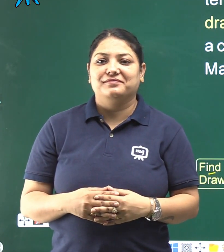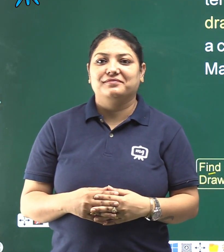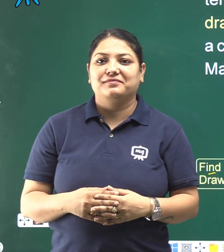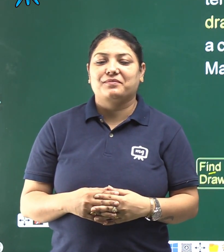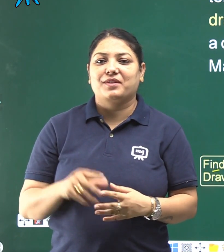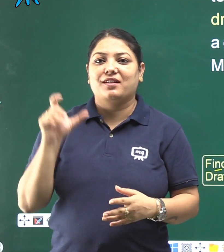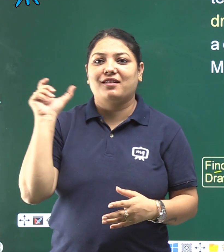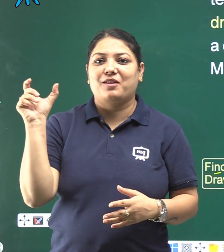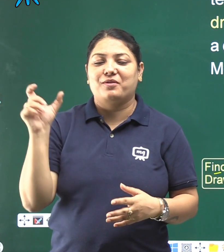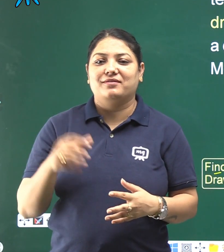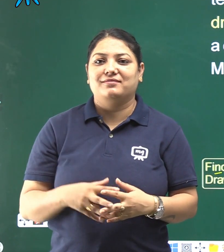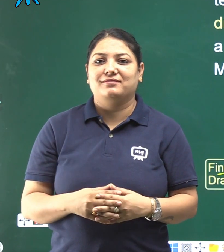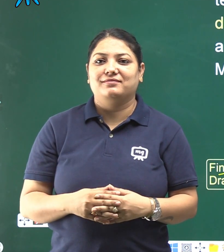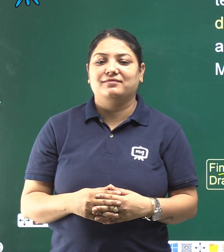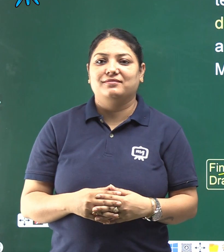Drawer.